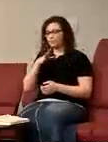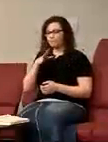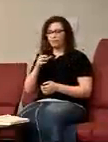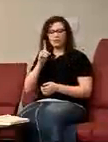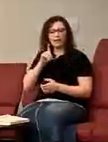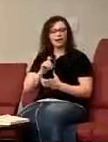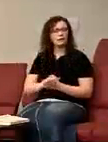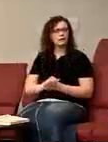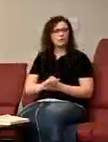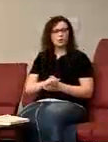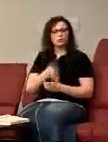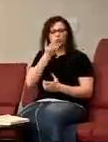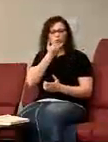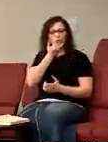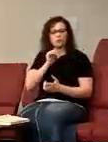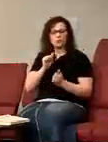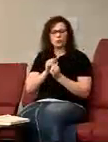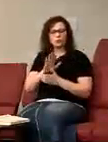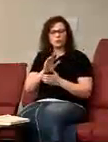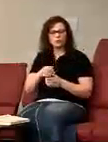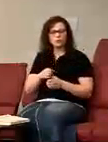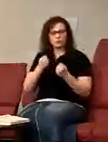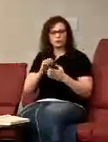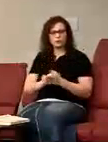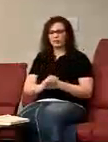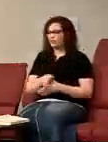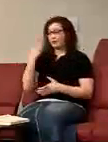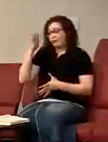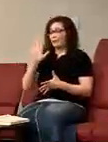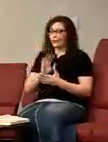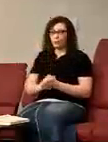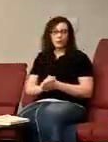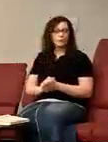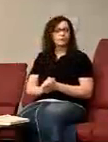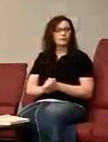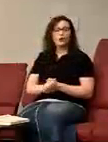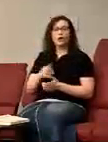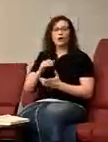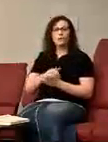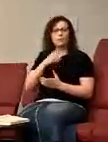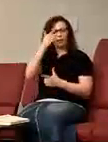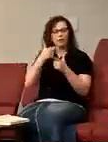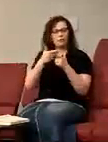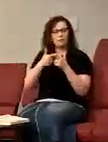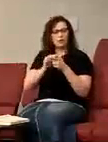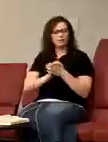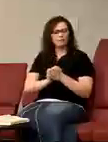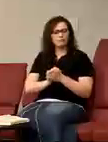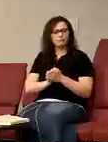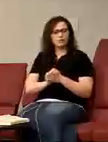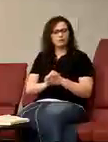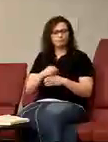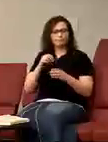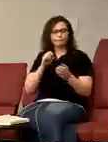my brother's the best mechanic in Wyoming. I'll call him and you can bring it in and roll. So we're going that way. I said, okay. So we dropped it off.